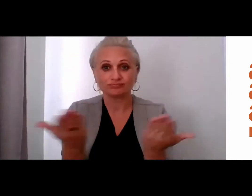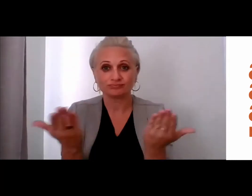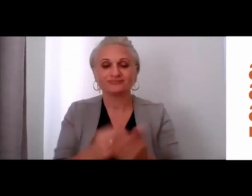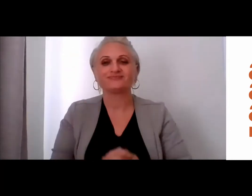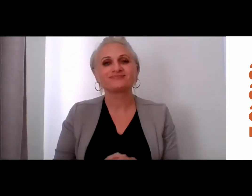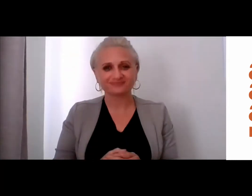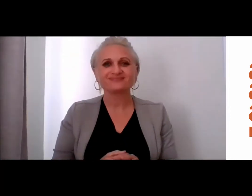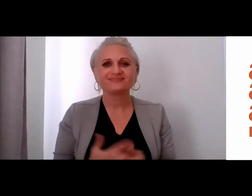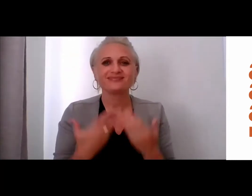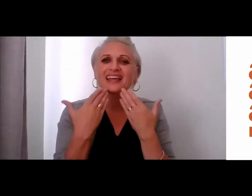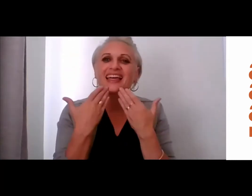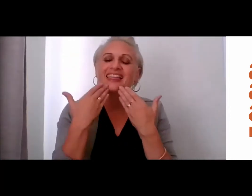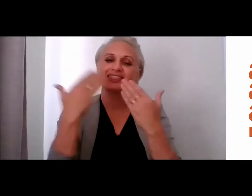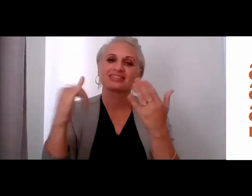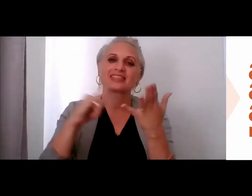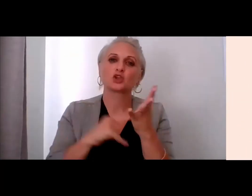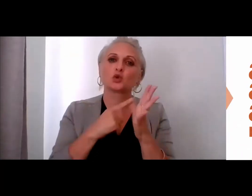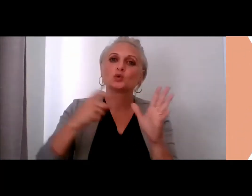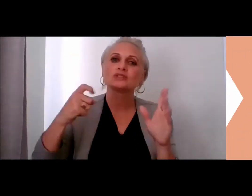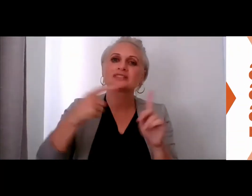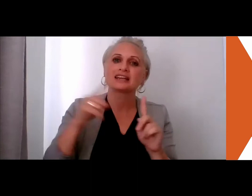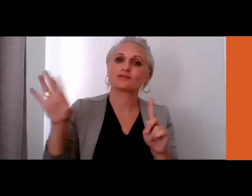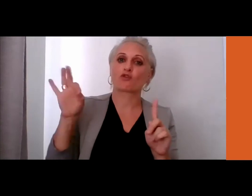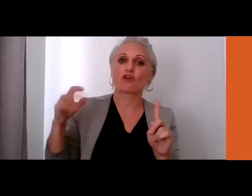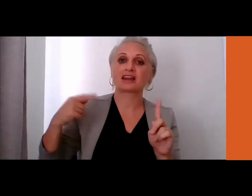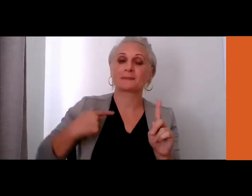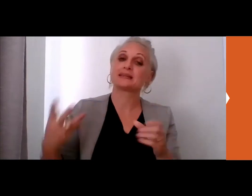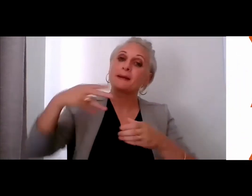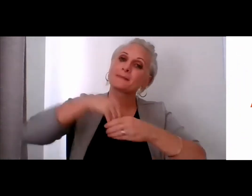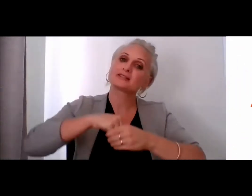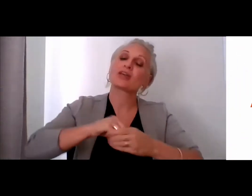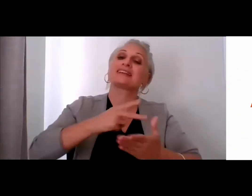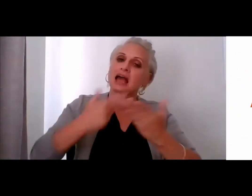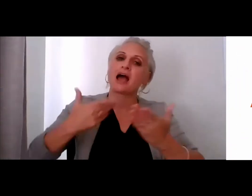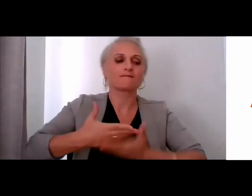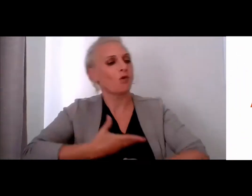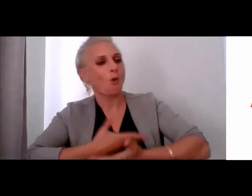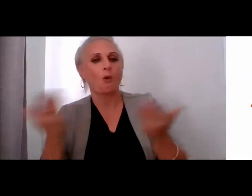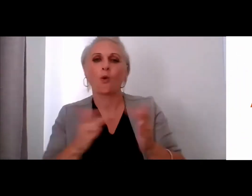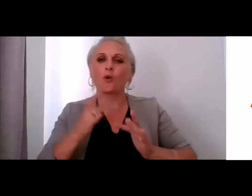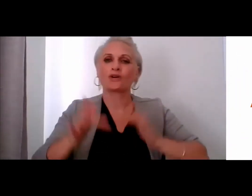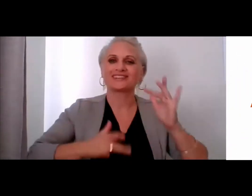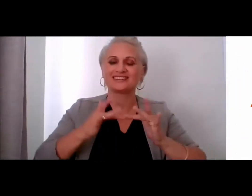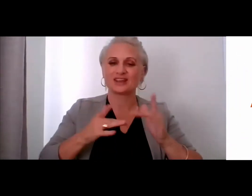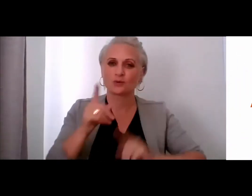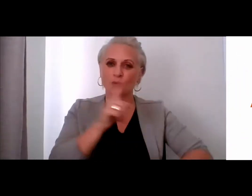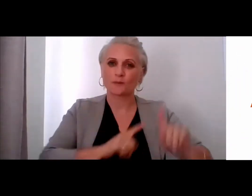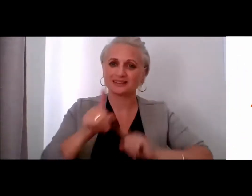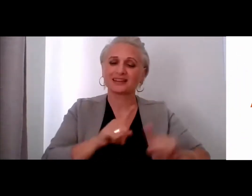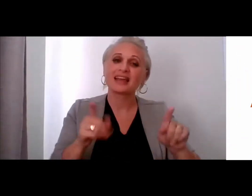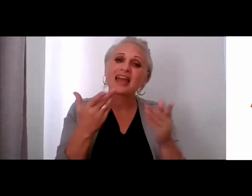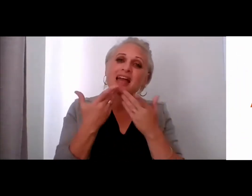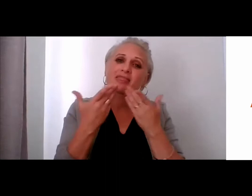Thank you, Stace, for inviting me to participate in the Arts for All Network meeting today. And thank you to all of you,